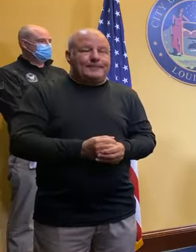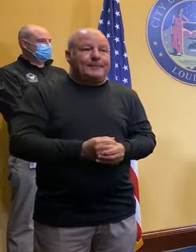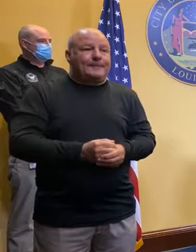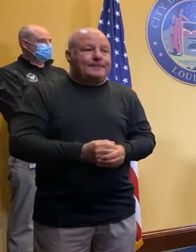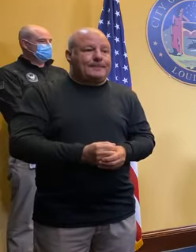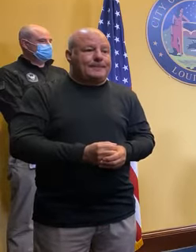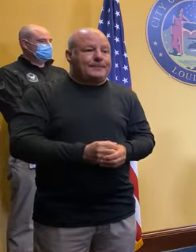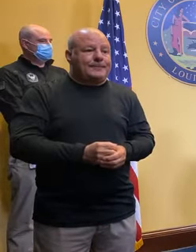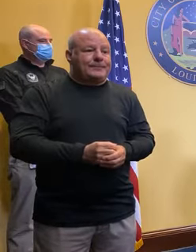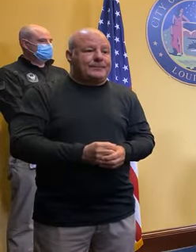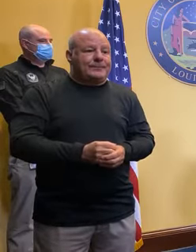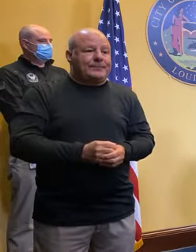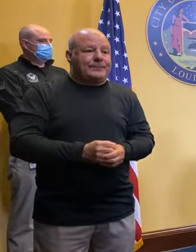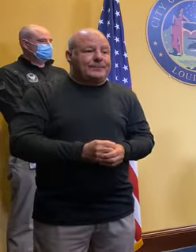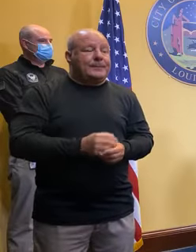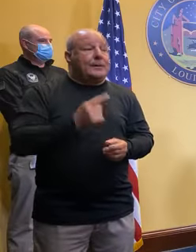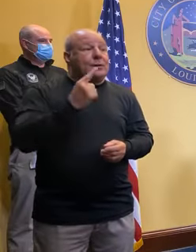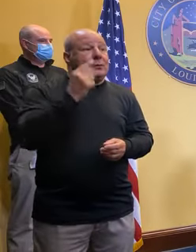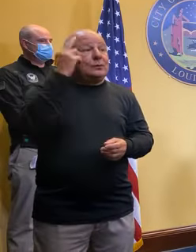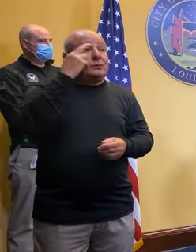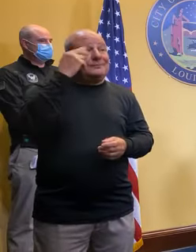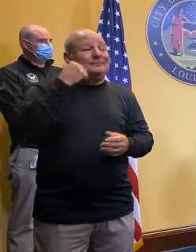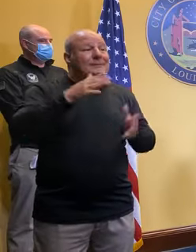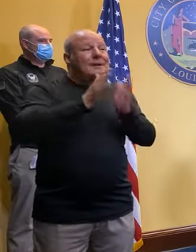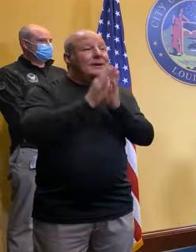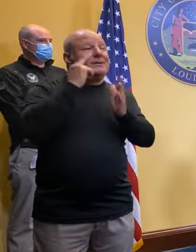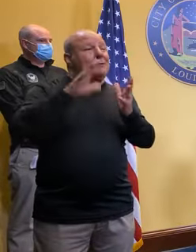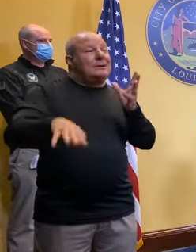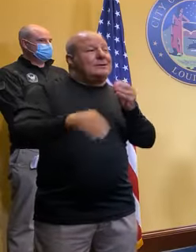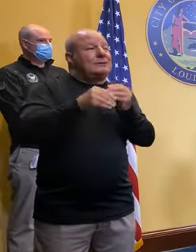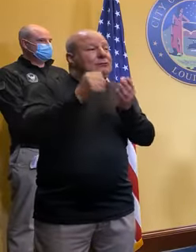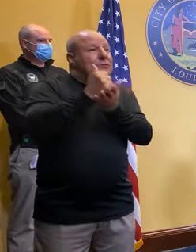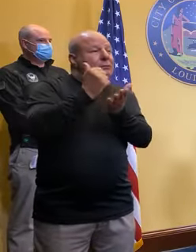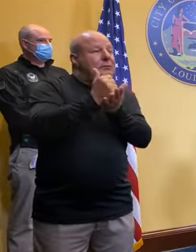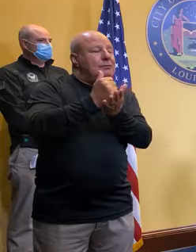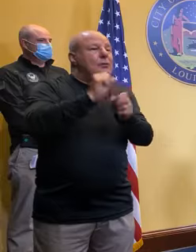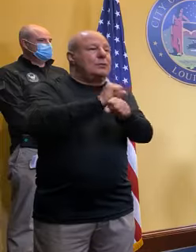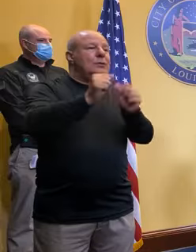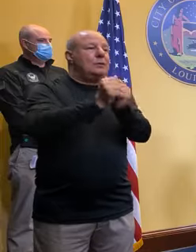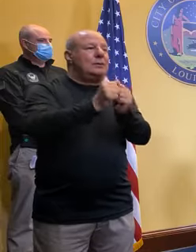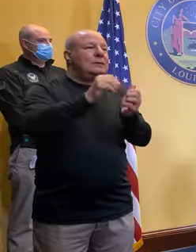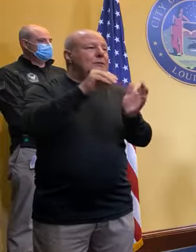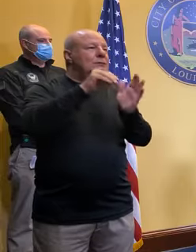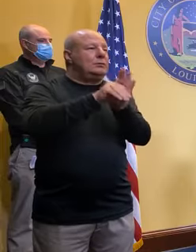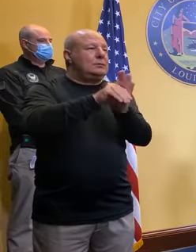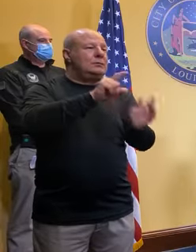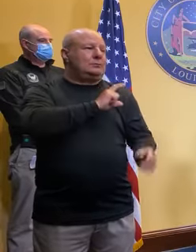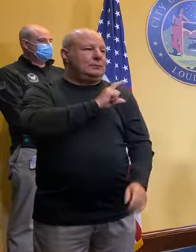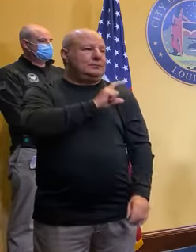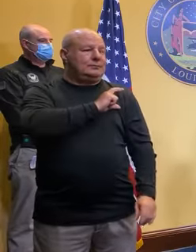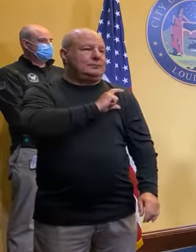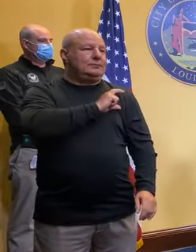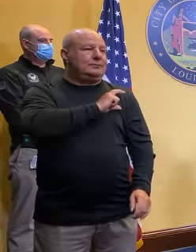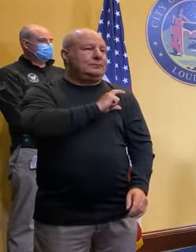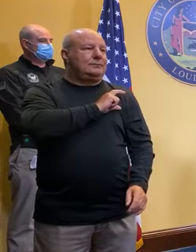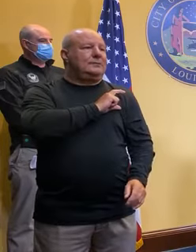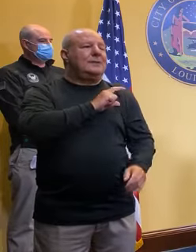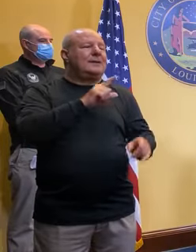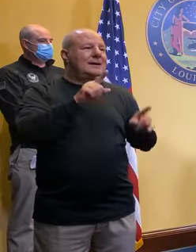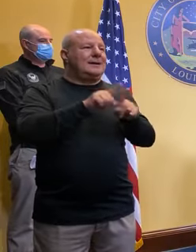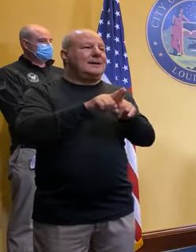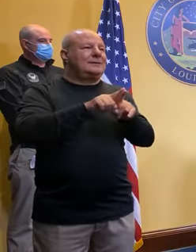is one of the reasons why I asked for additional coverage, working with the New Orleans Police Department as again we move